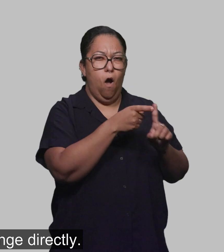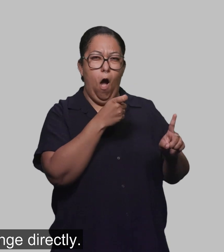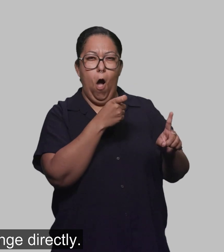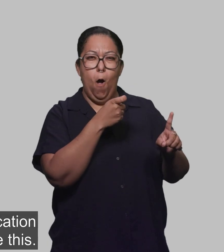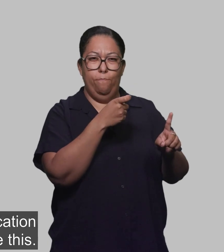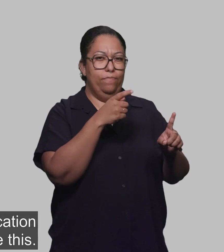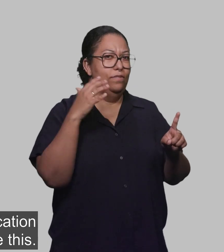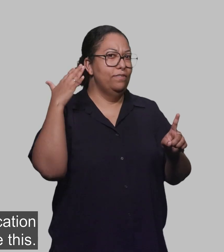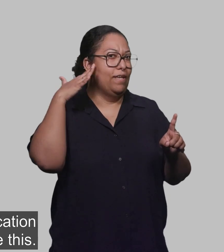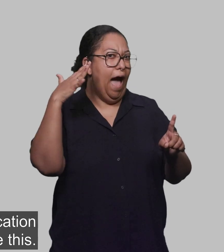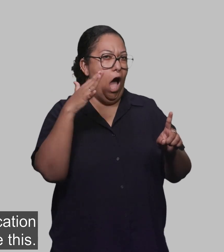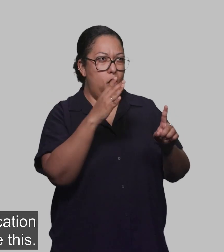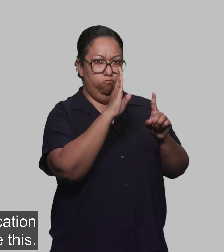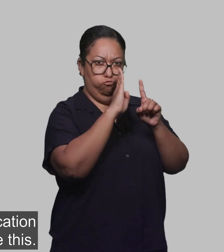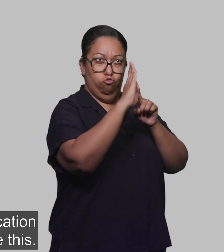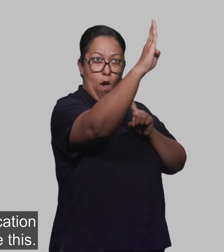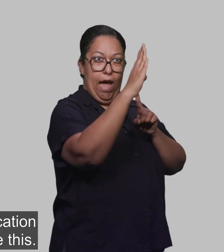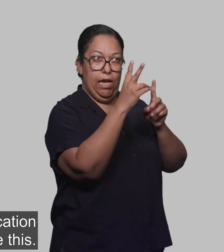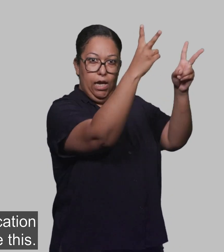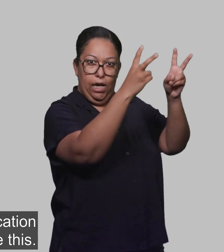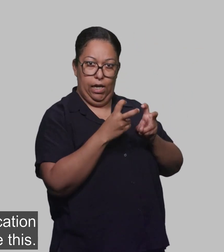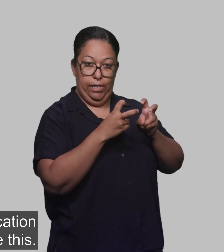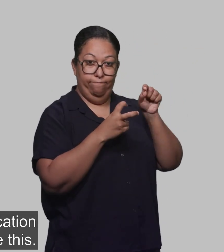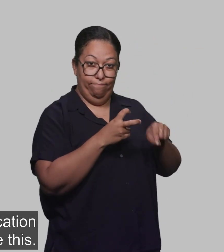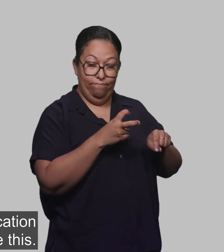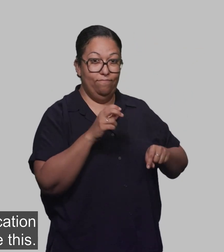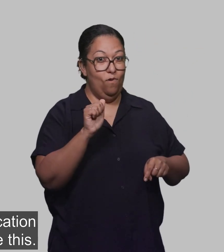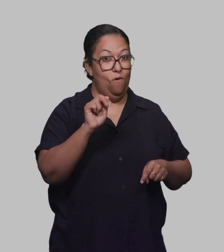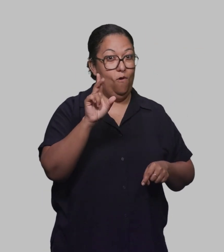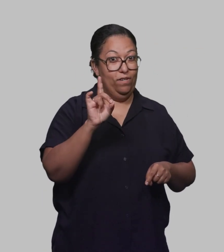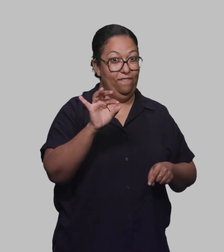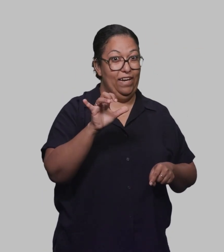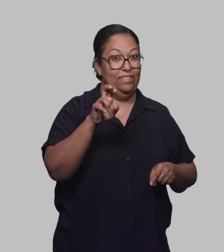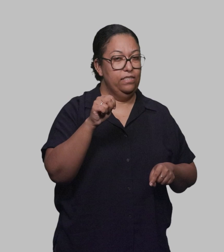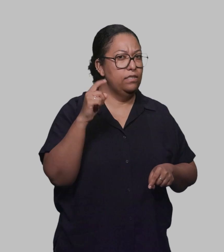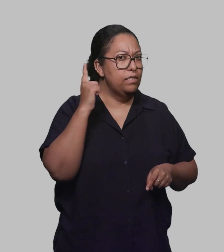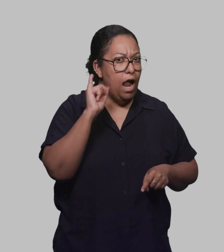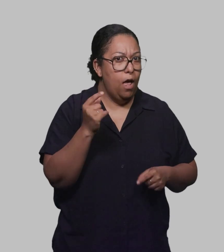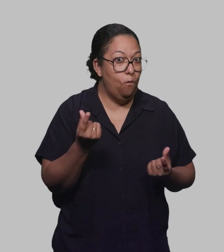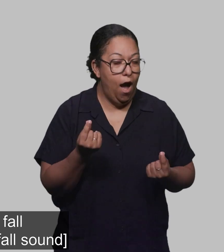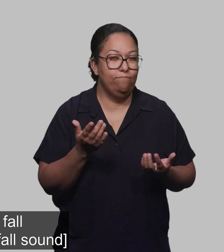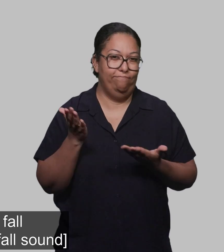directly. And audification sounds like this.